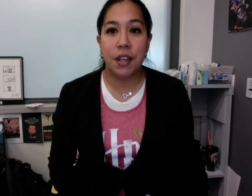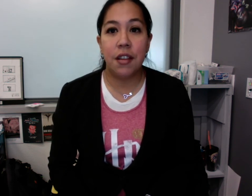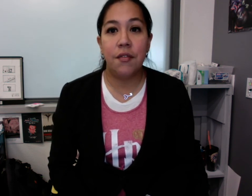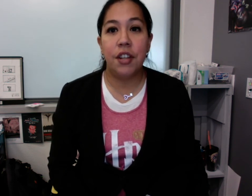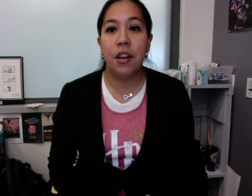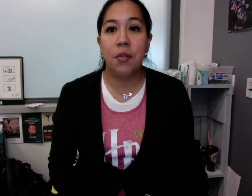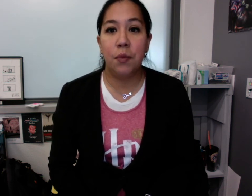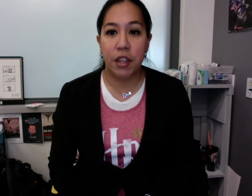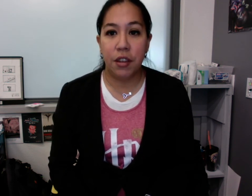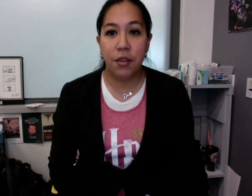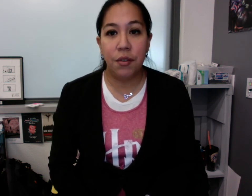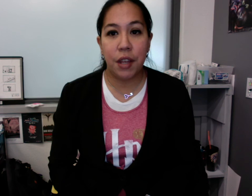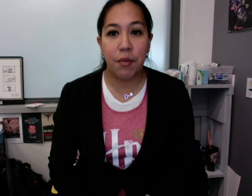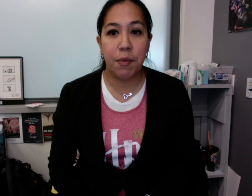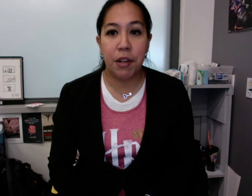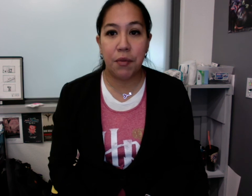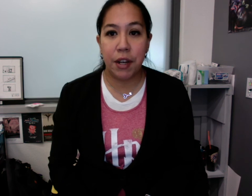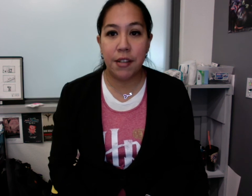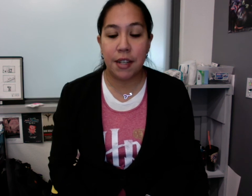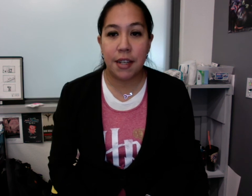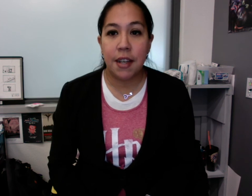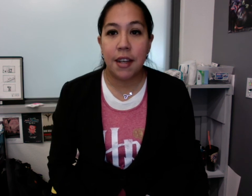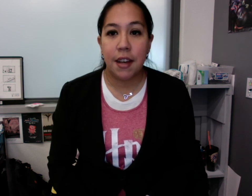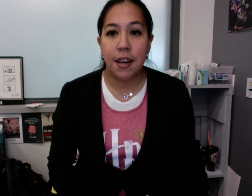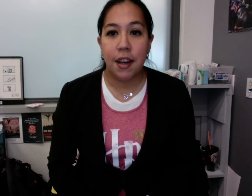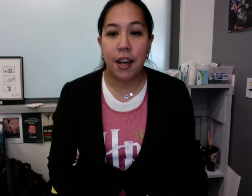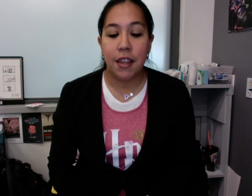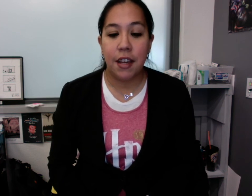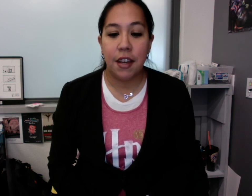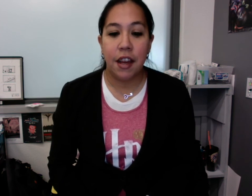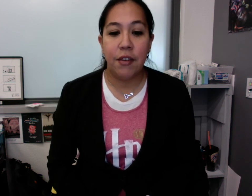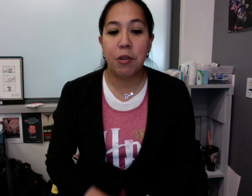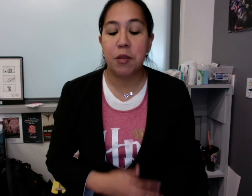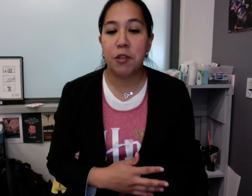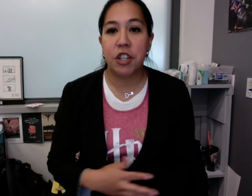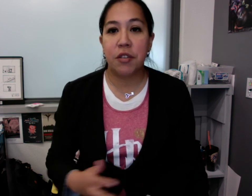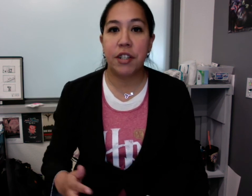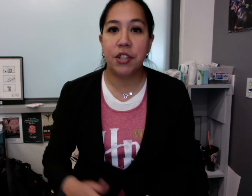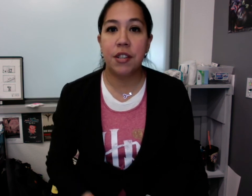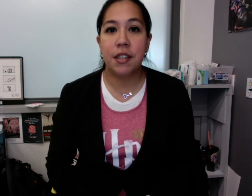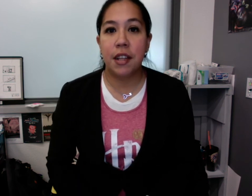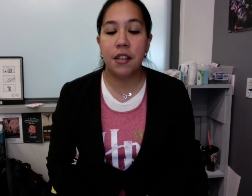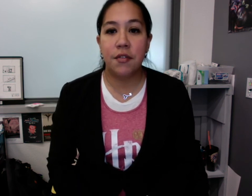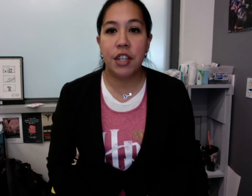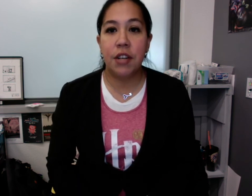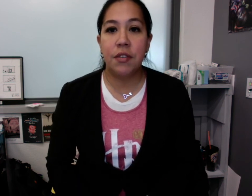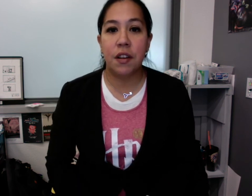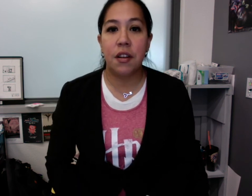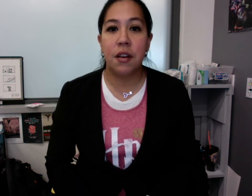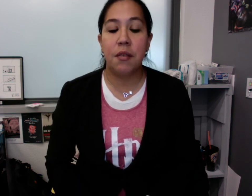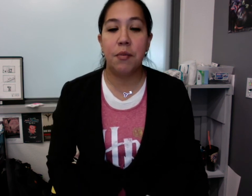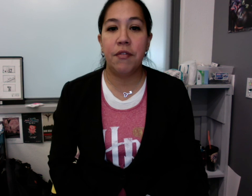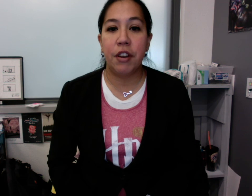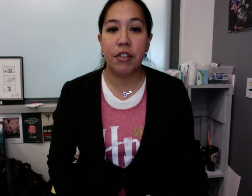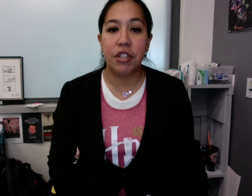the video with you, that would be great. I think having multiple generations in this video is going to be very